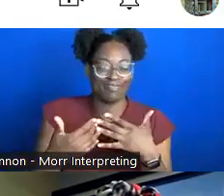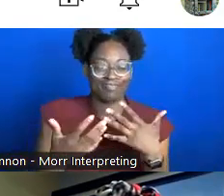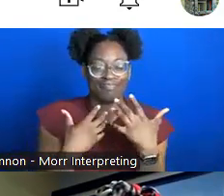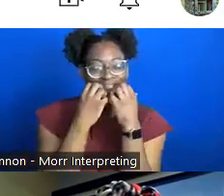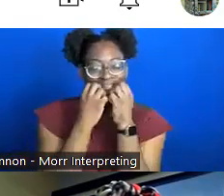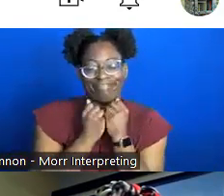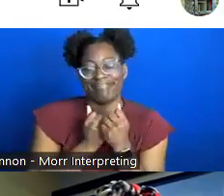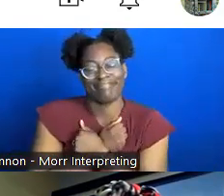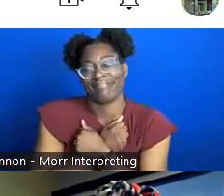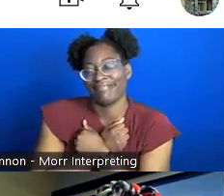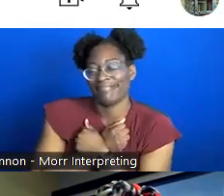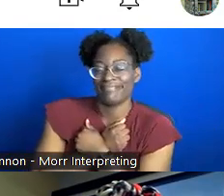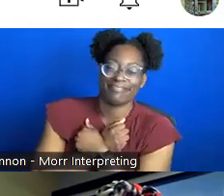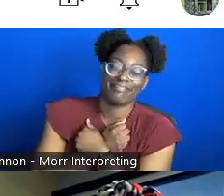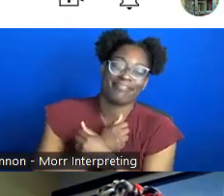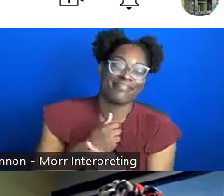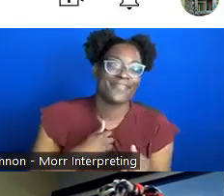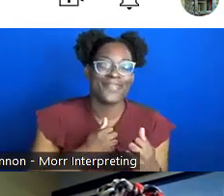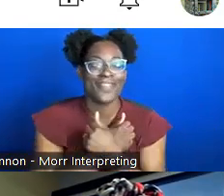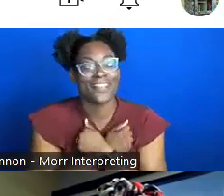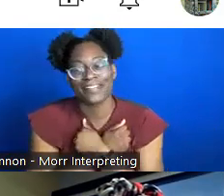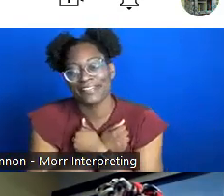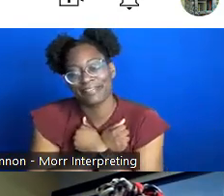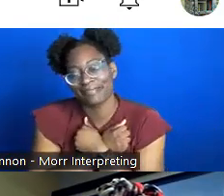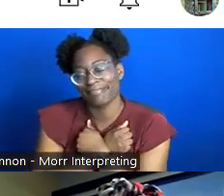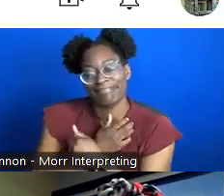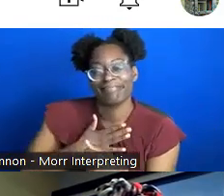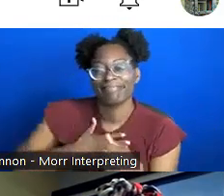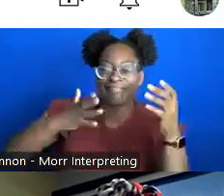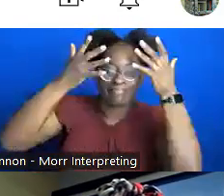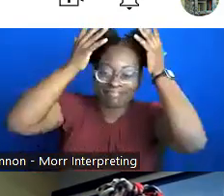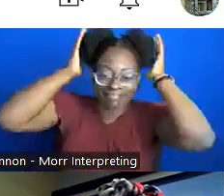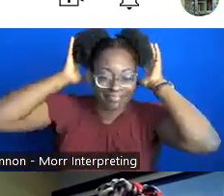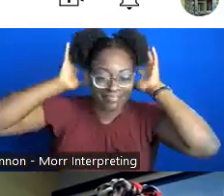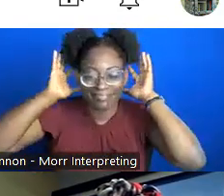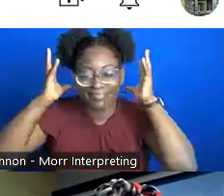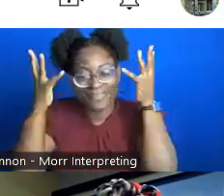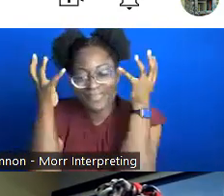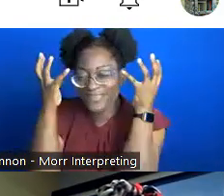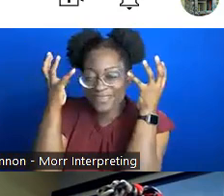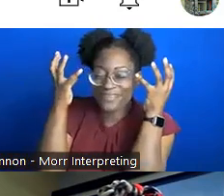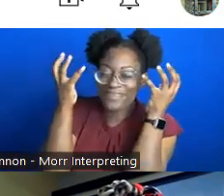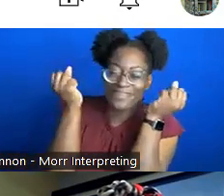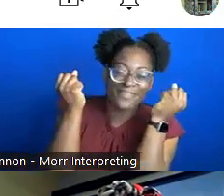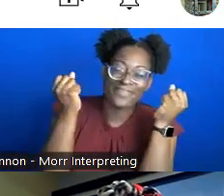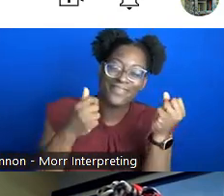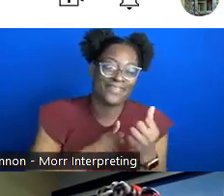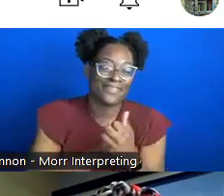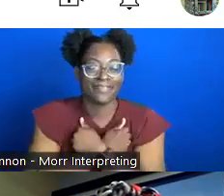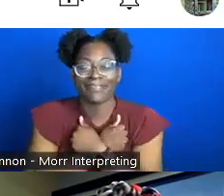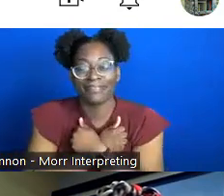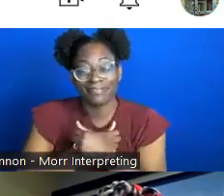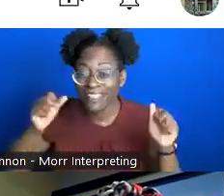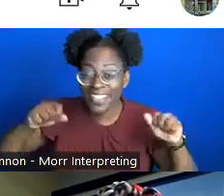hair. I love my hair. My hair can do